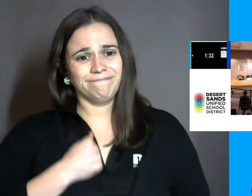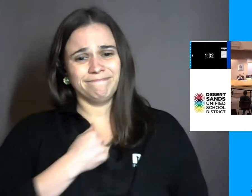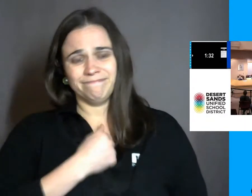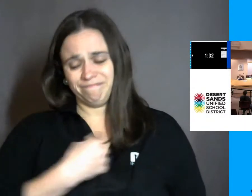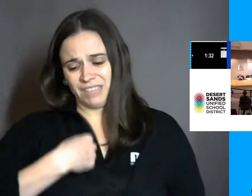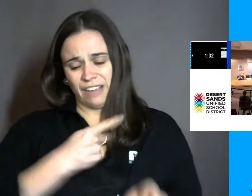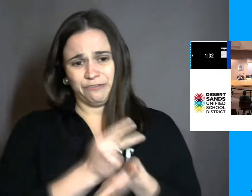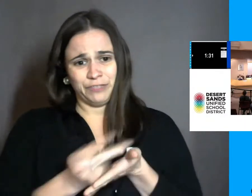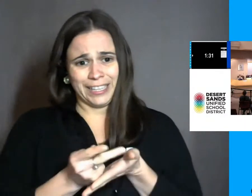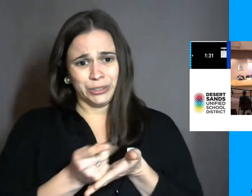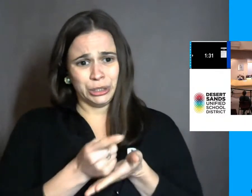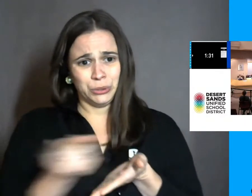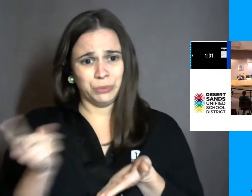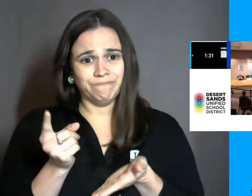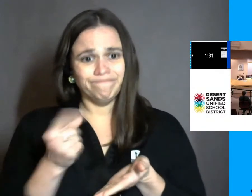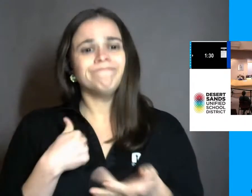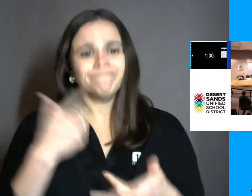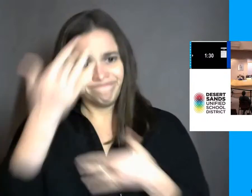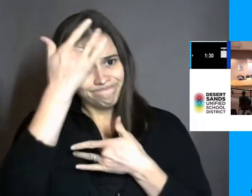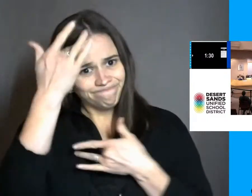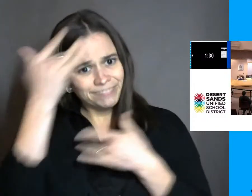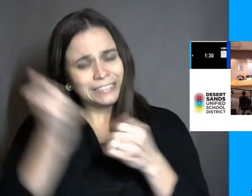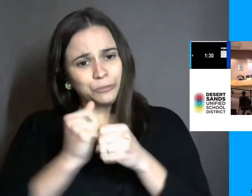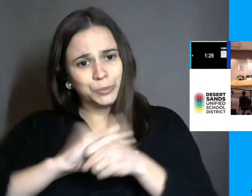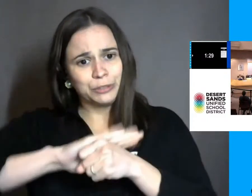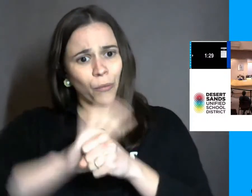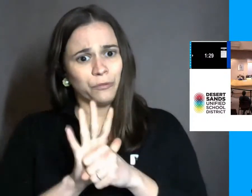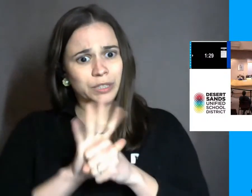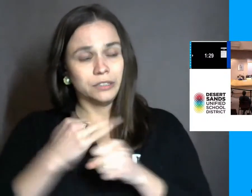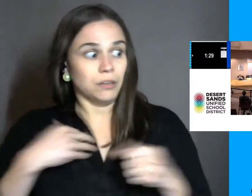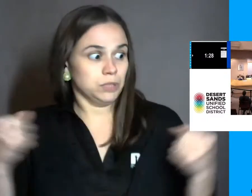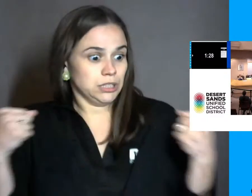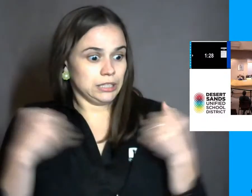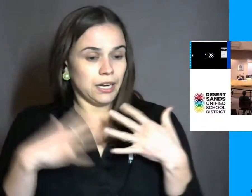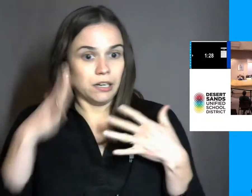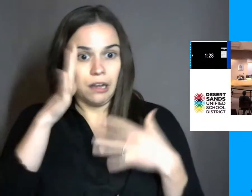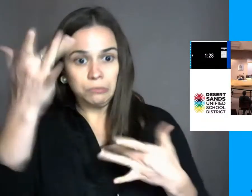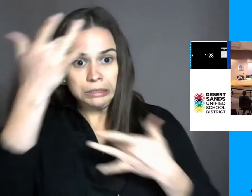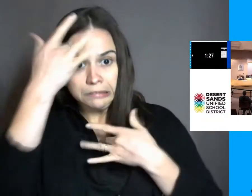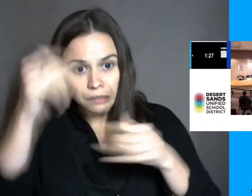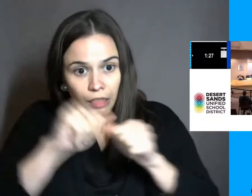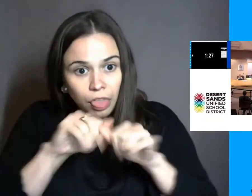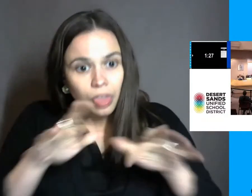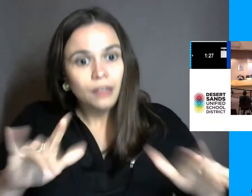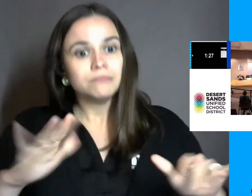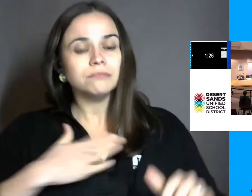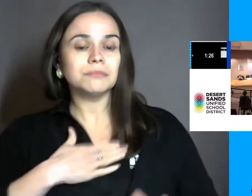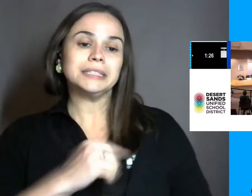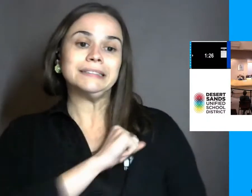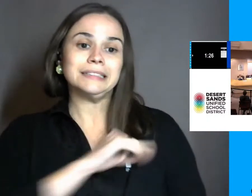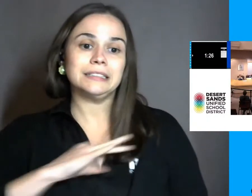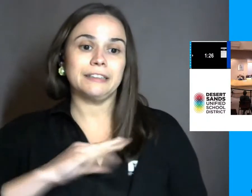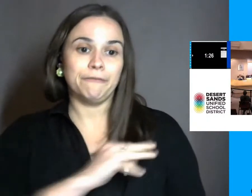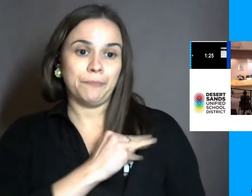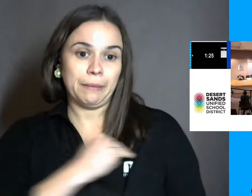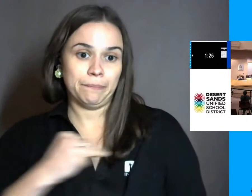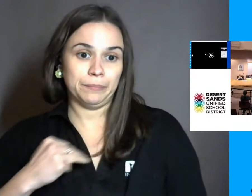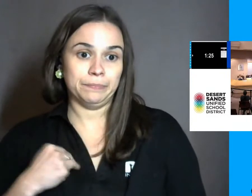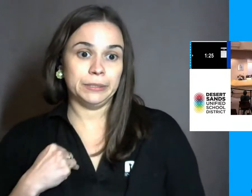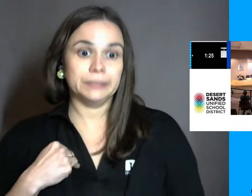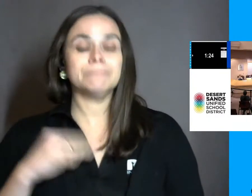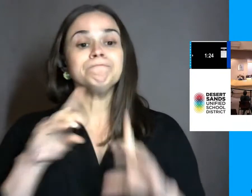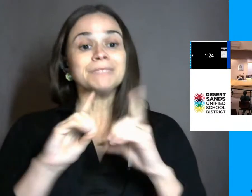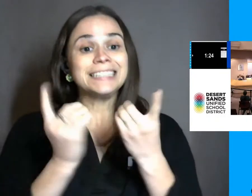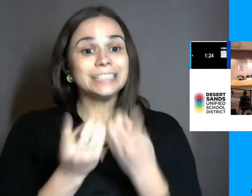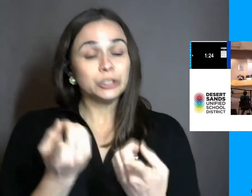with COVID and I was afraid to infect my staff members. District came in, they cleaned my